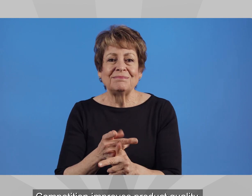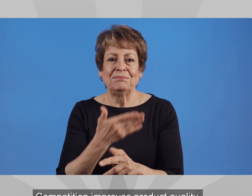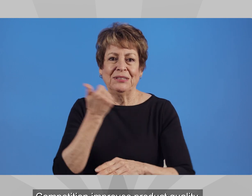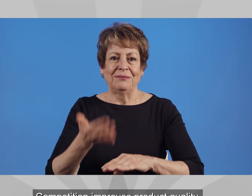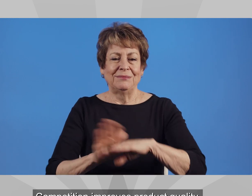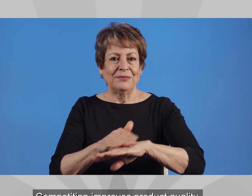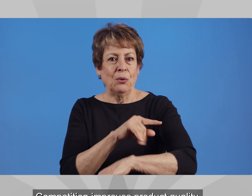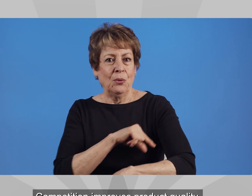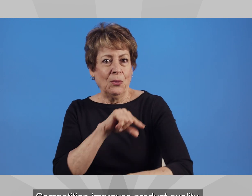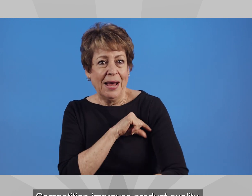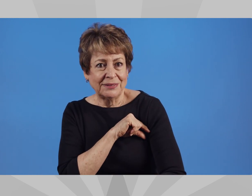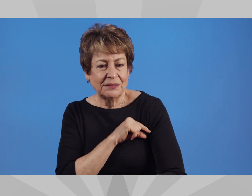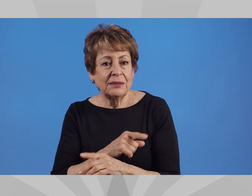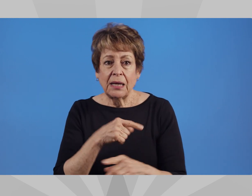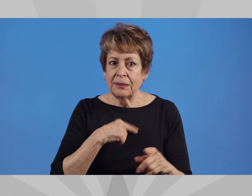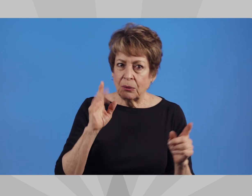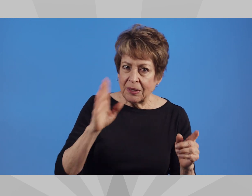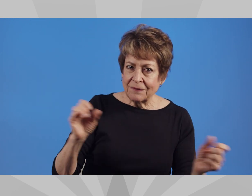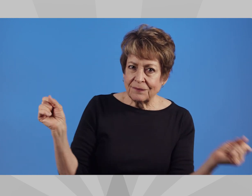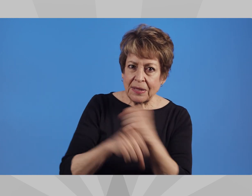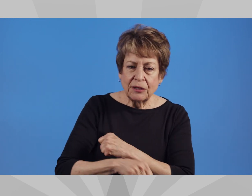Competition improves product quality.